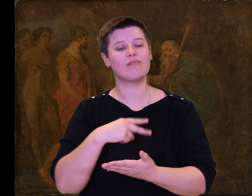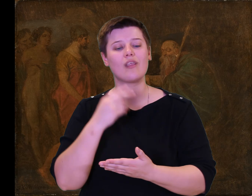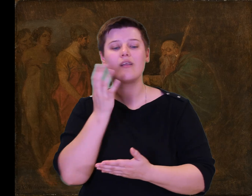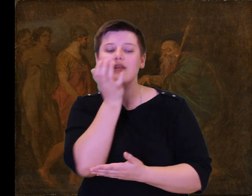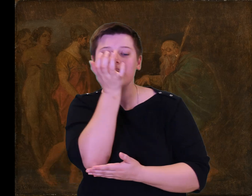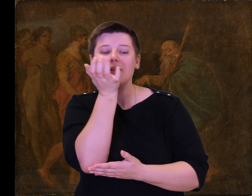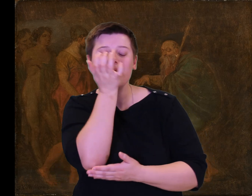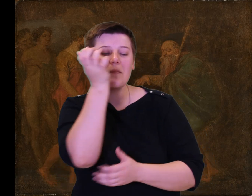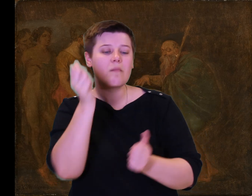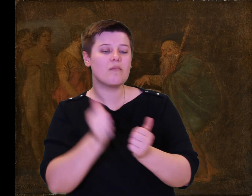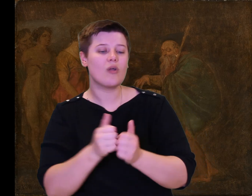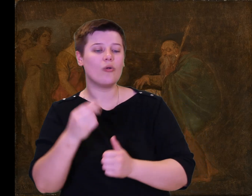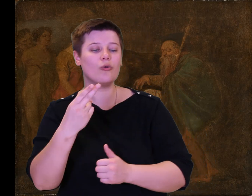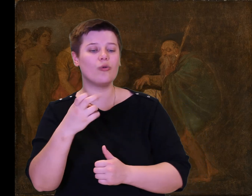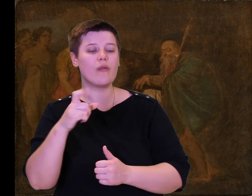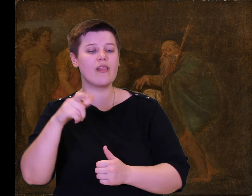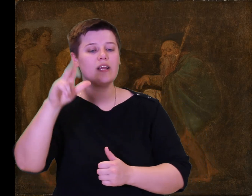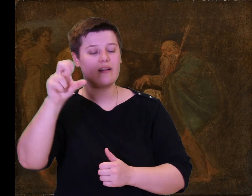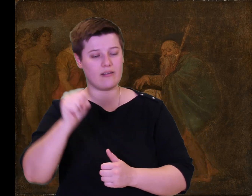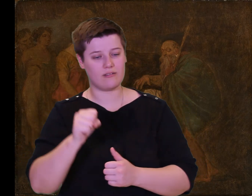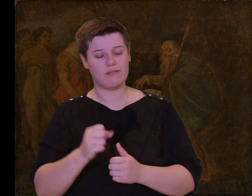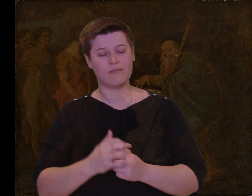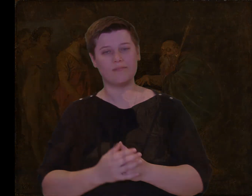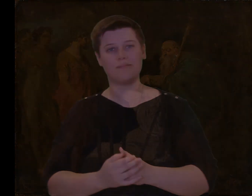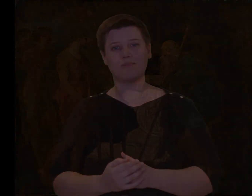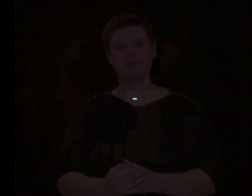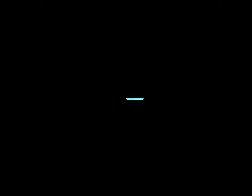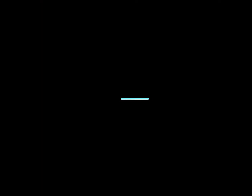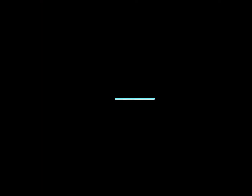head, the Gorgon, out of Hades.